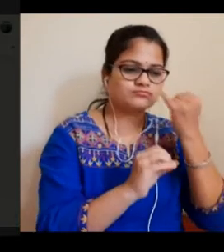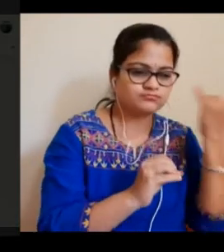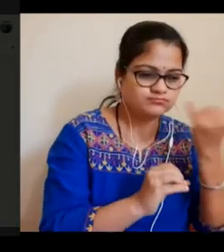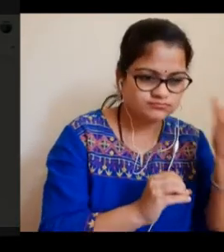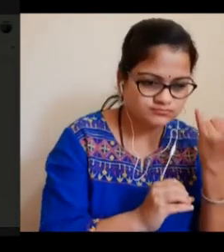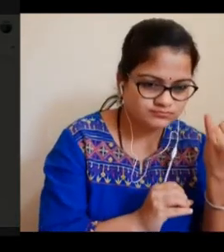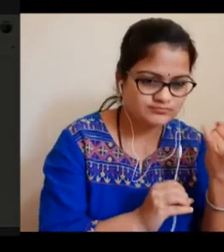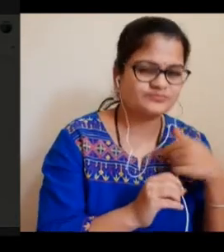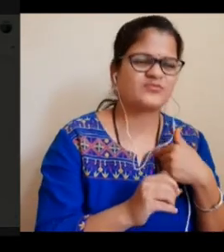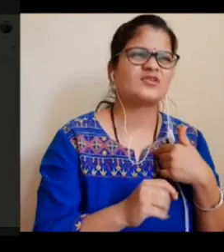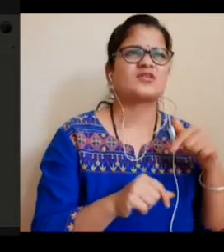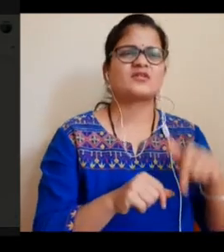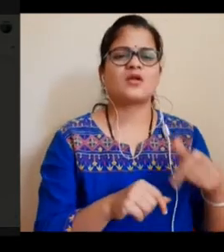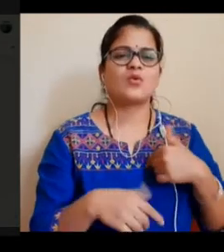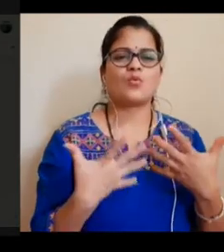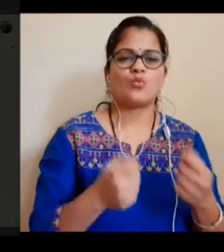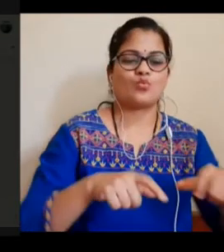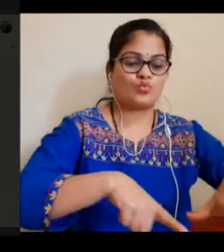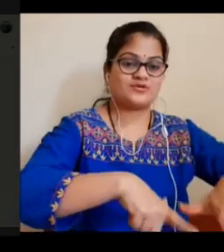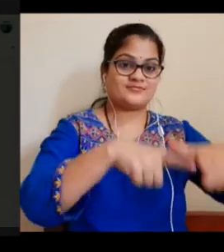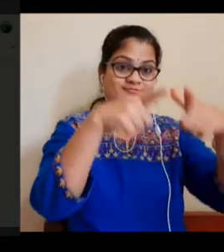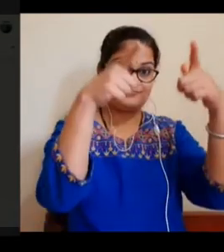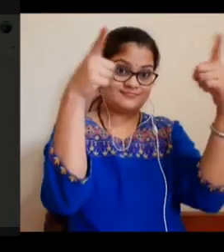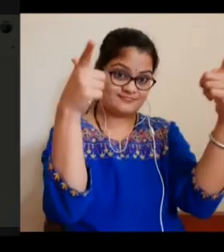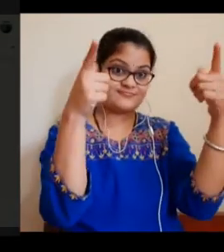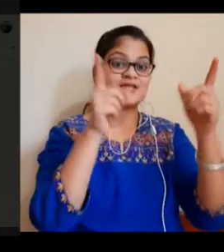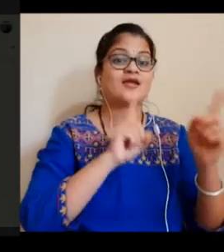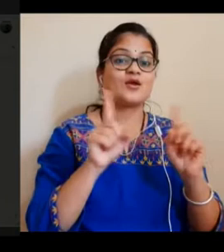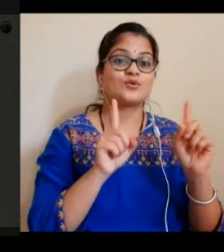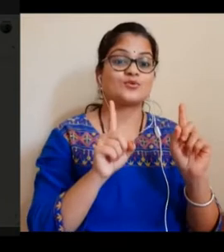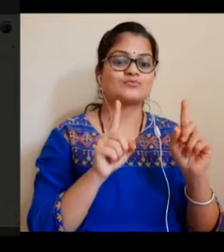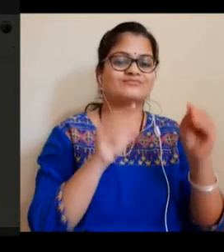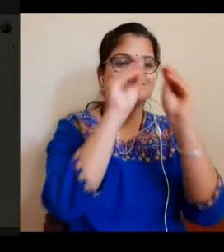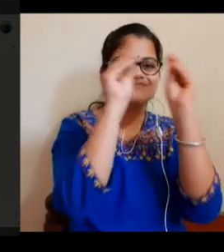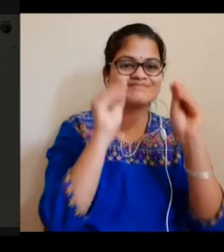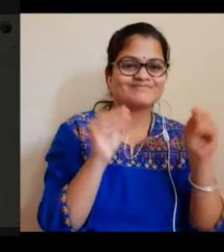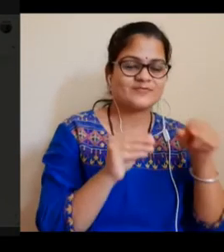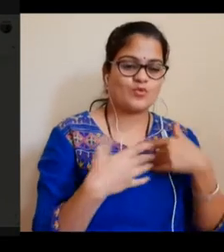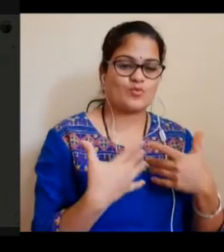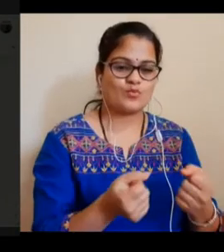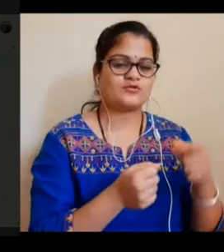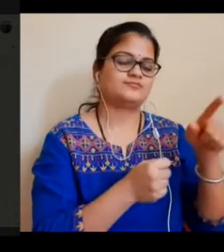for the image. I need a tree cartoon.